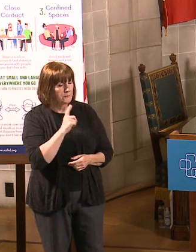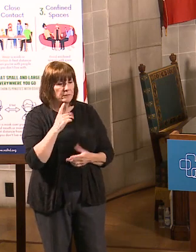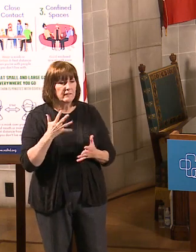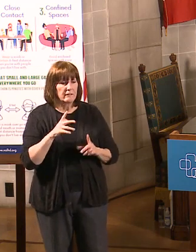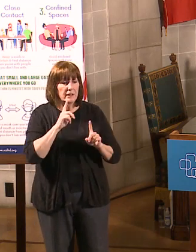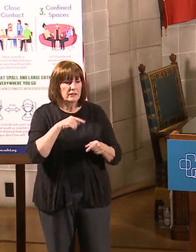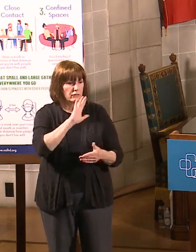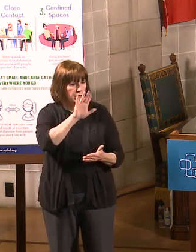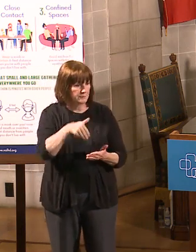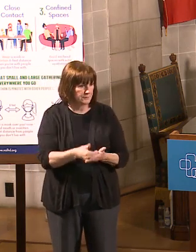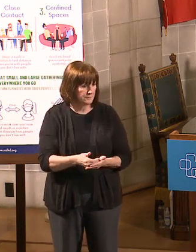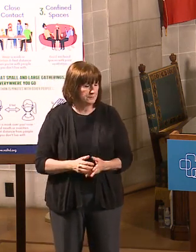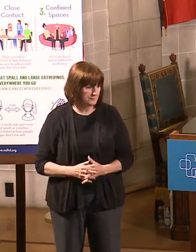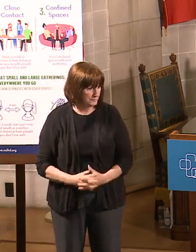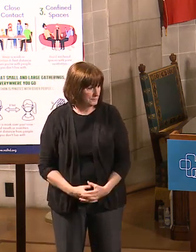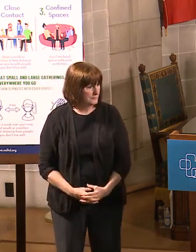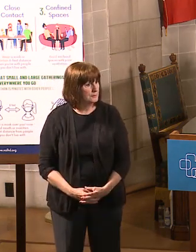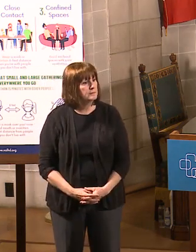Okay.